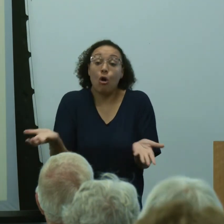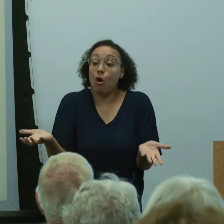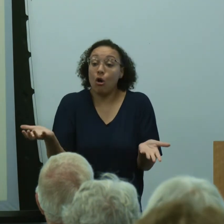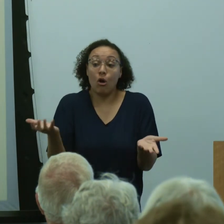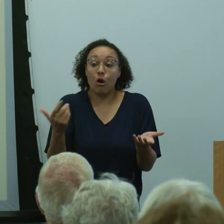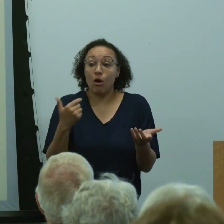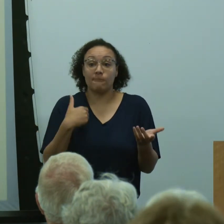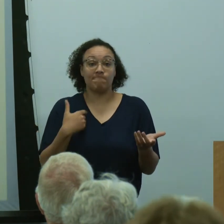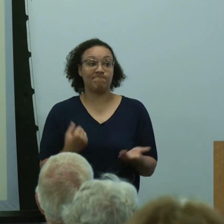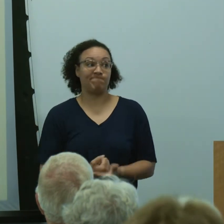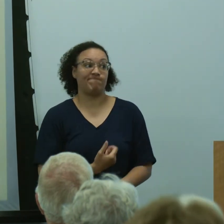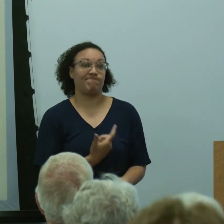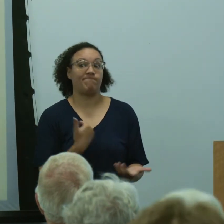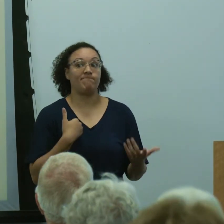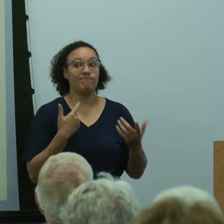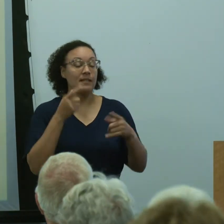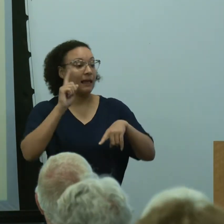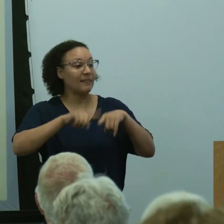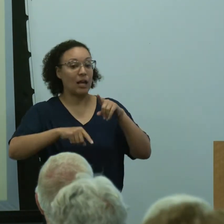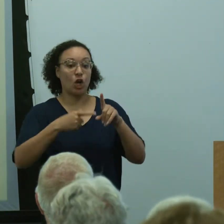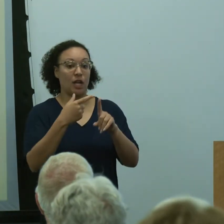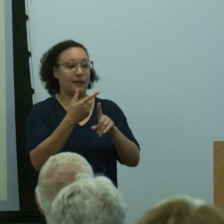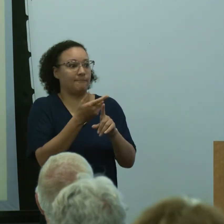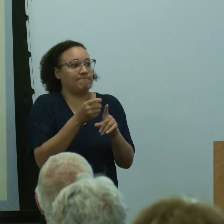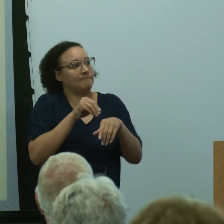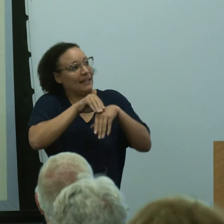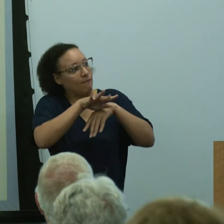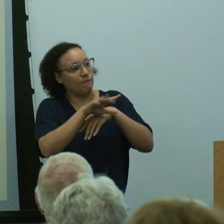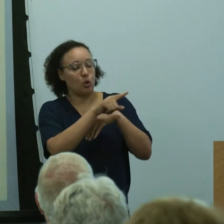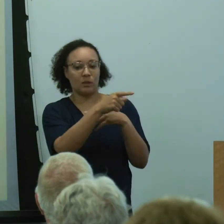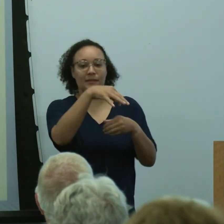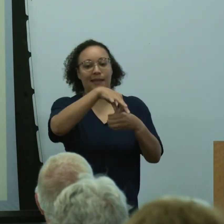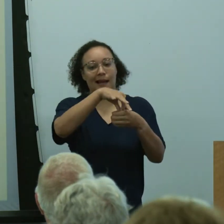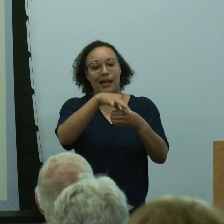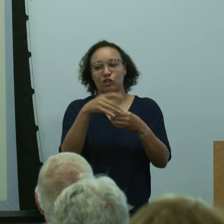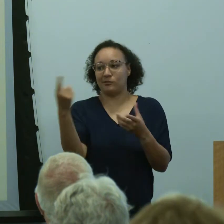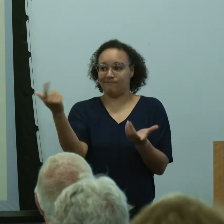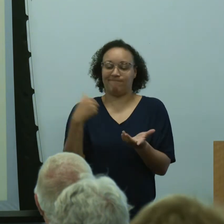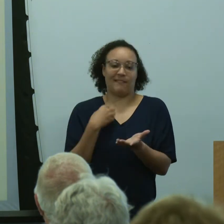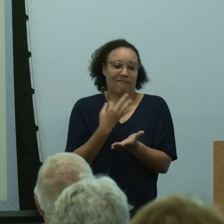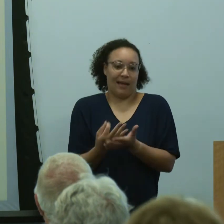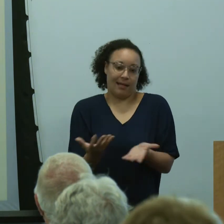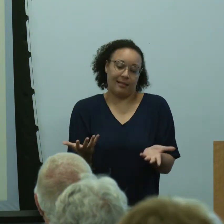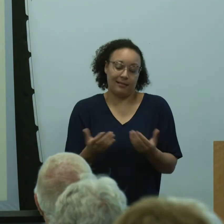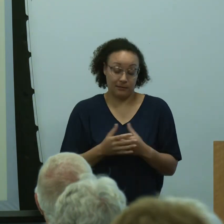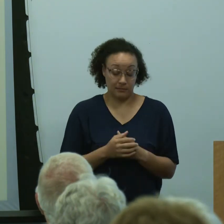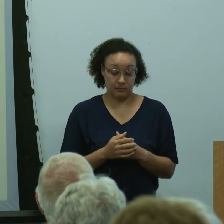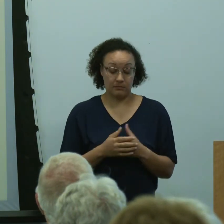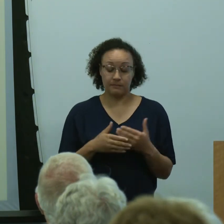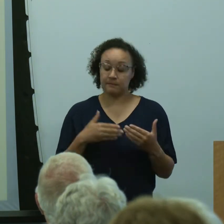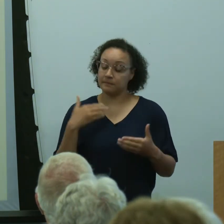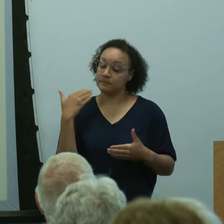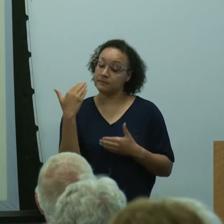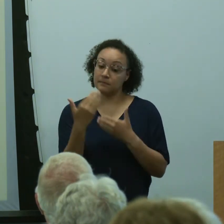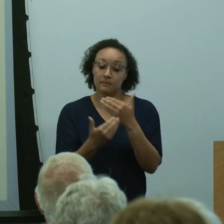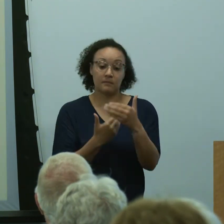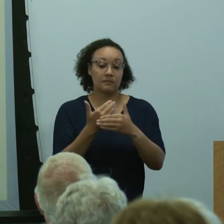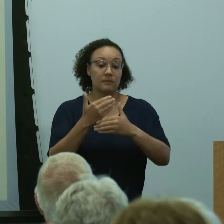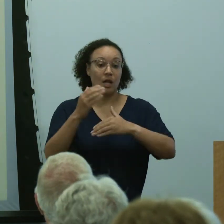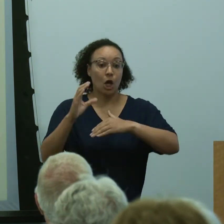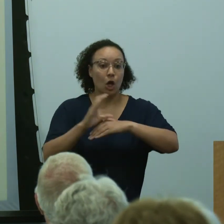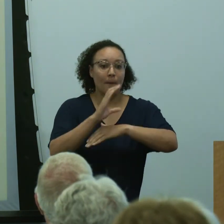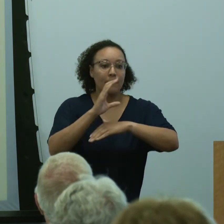really influence the election the same way you hoped. But as we got to the computers and